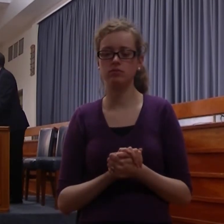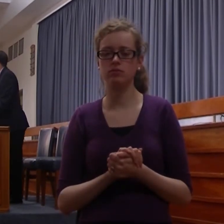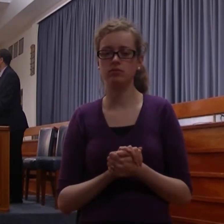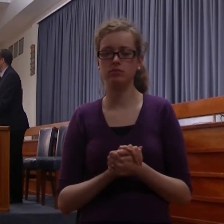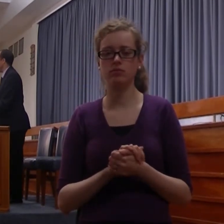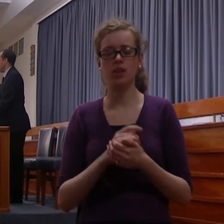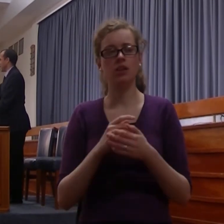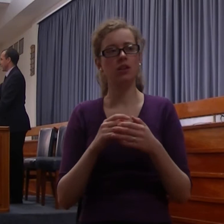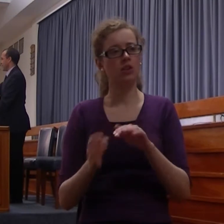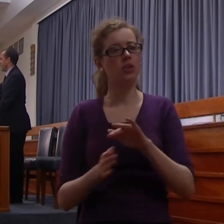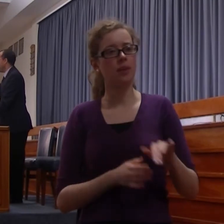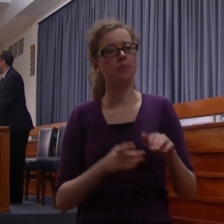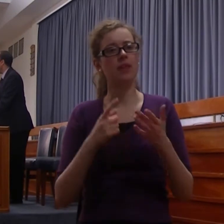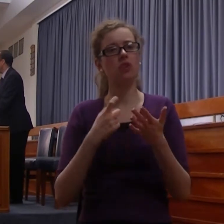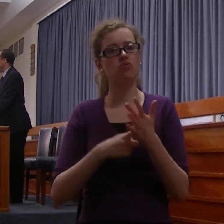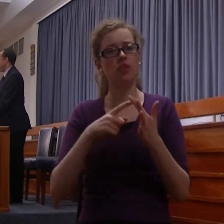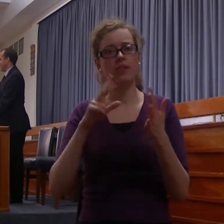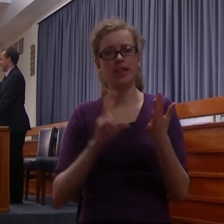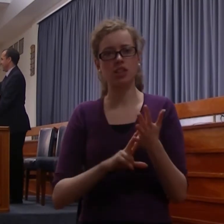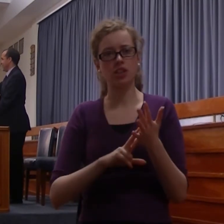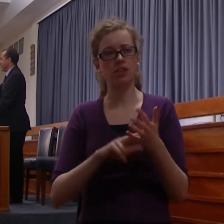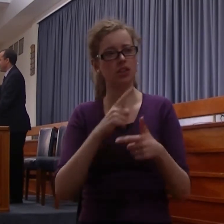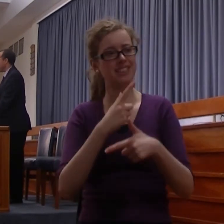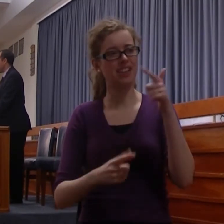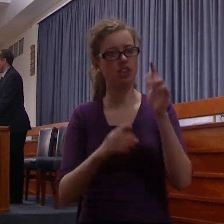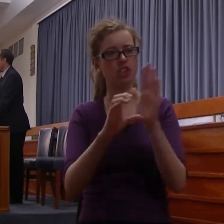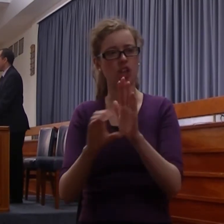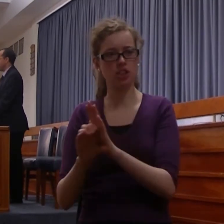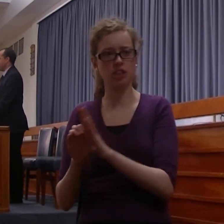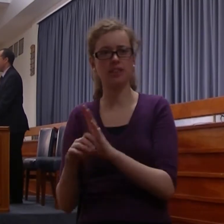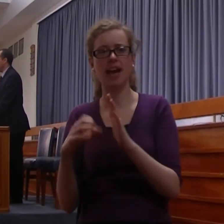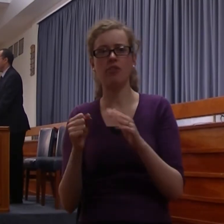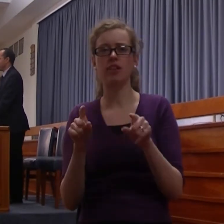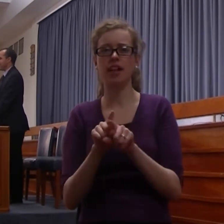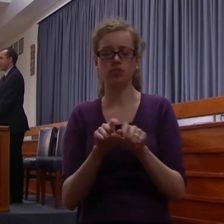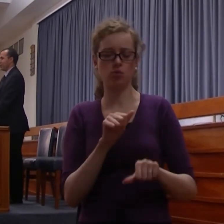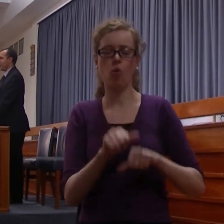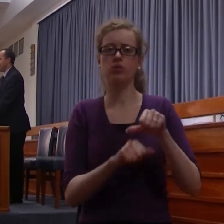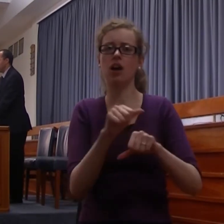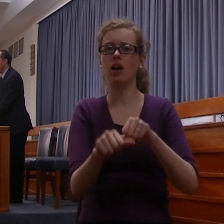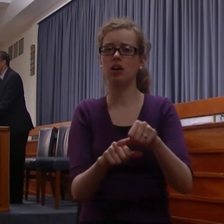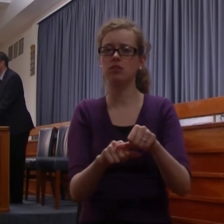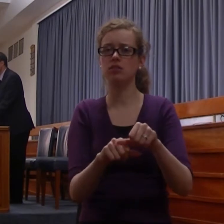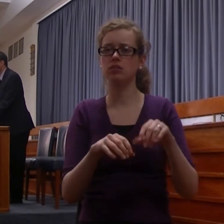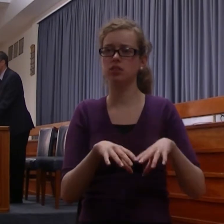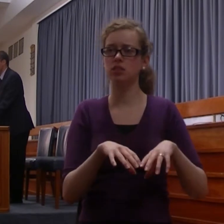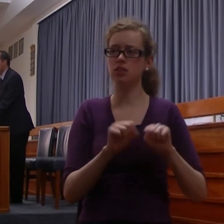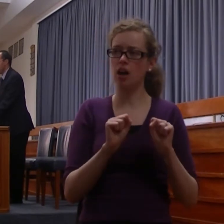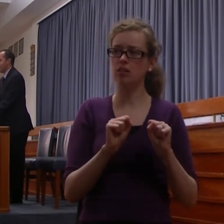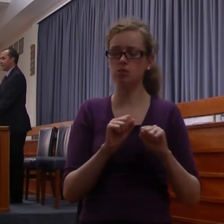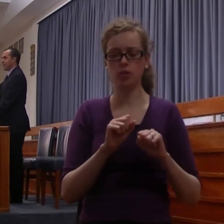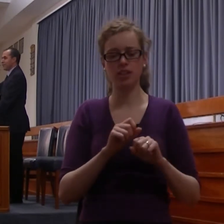mind that in all the seven churches, there is a standard structure, an